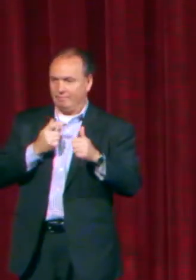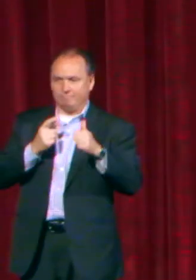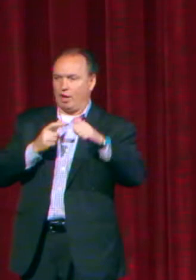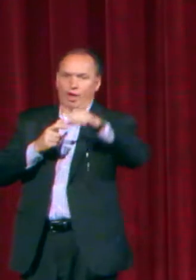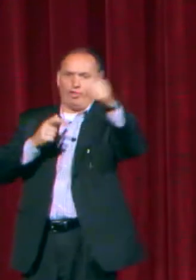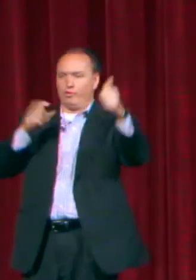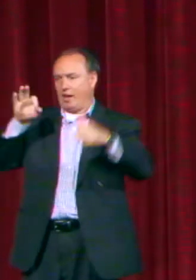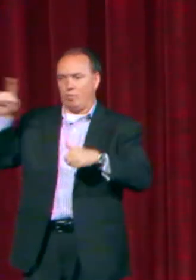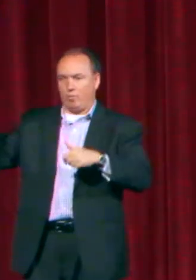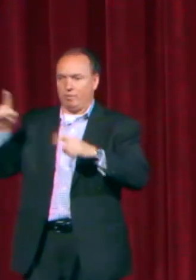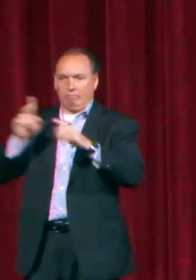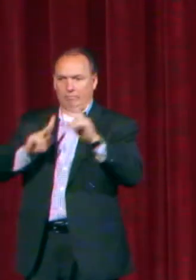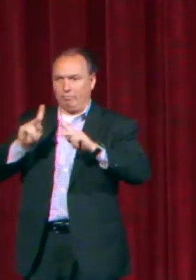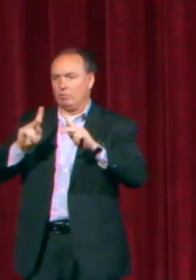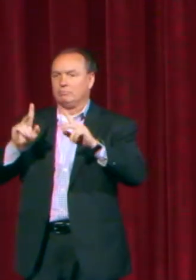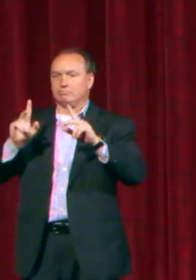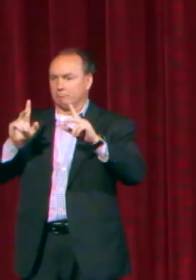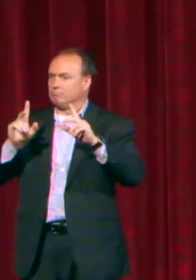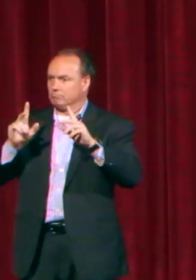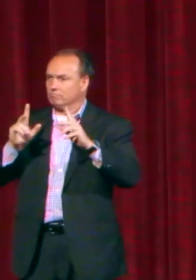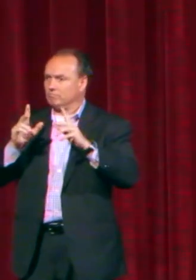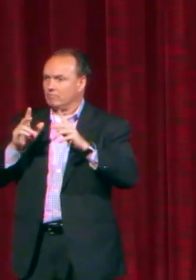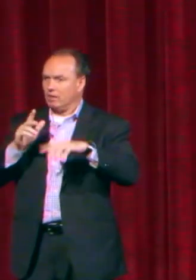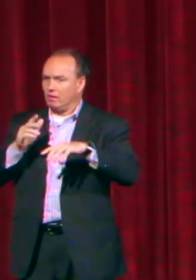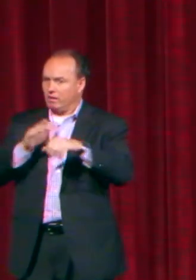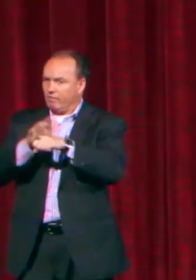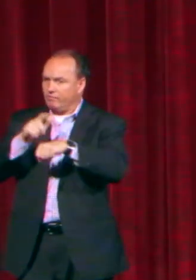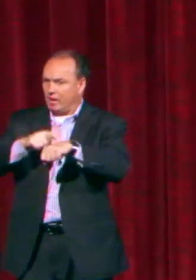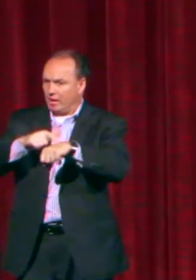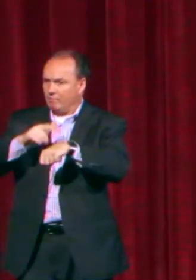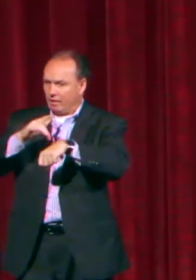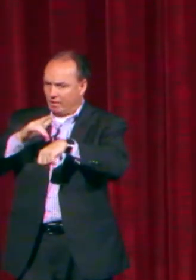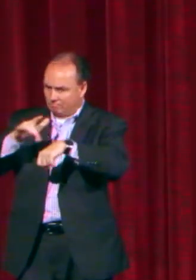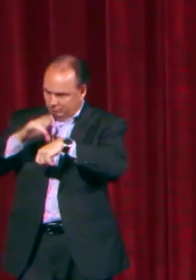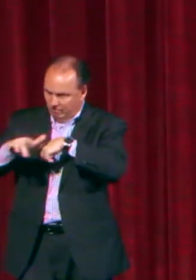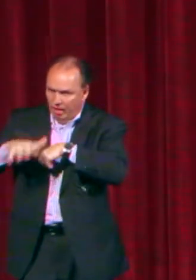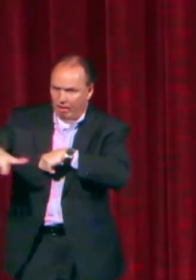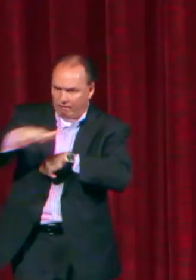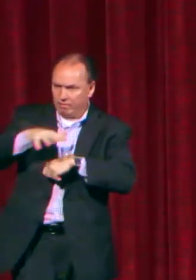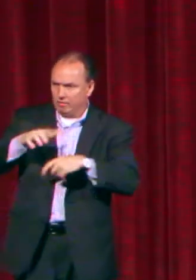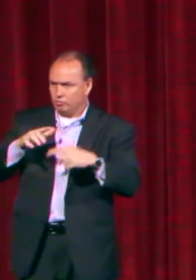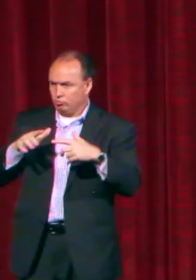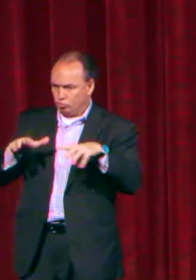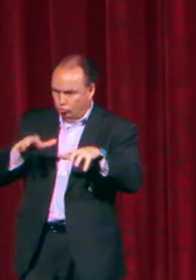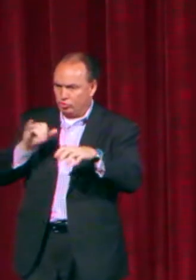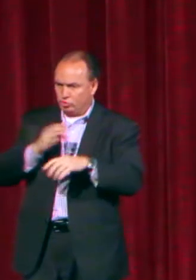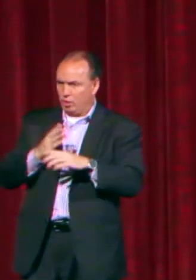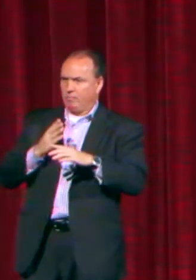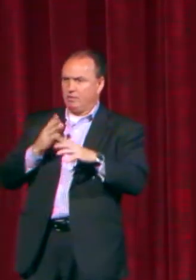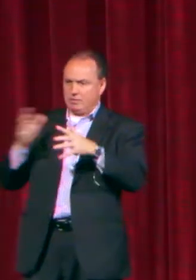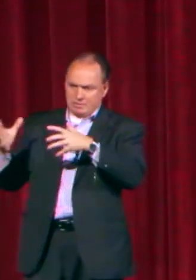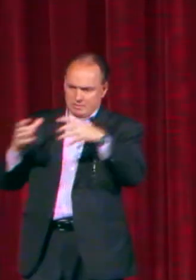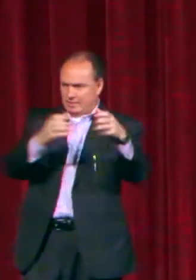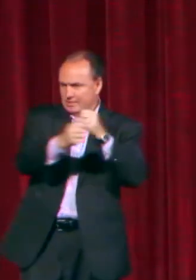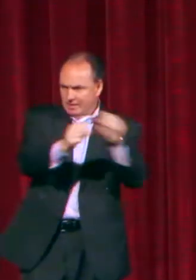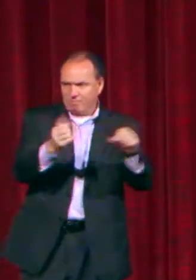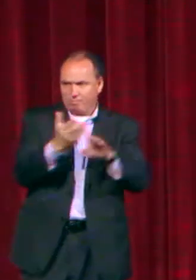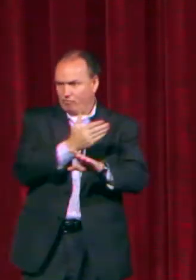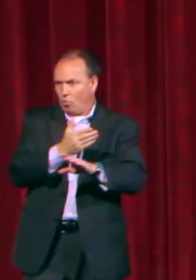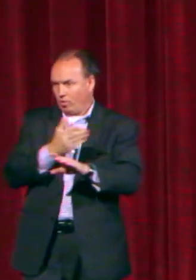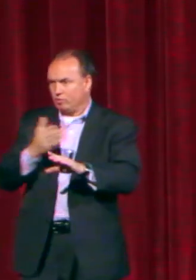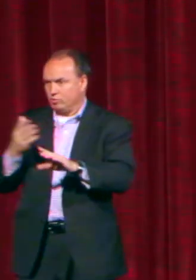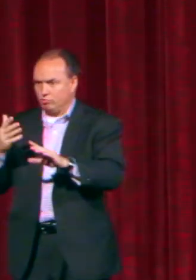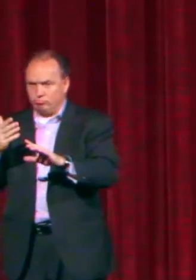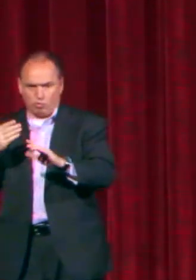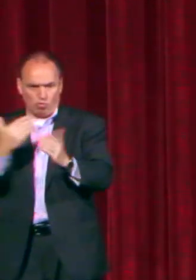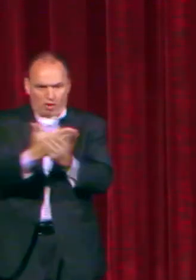responders to some time, a little bit of space to do the job, to get everyone there safely before you report to attempt to